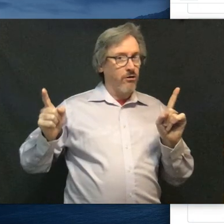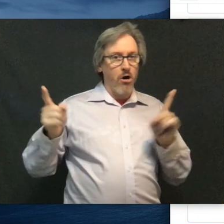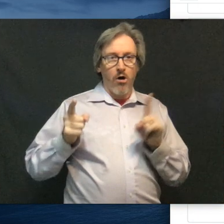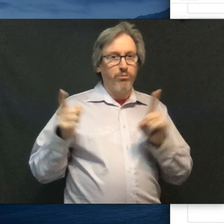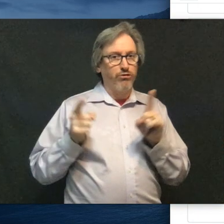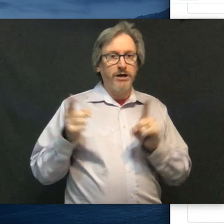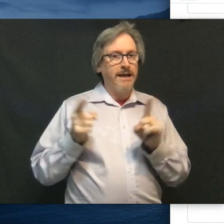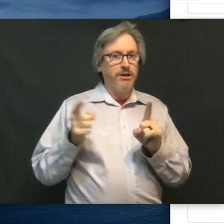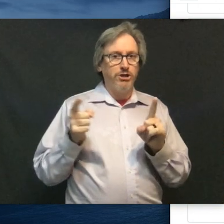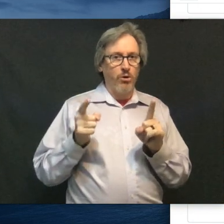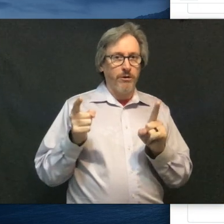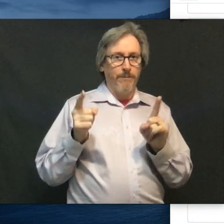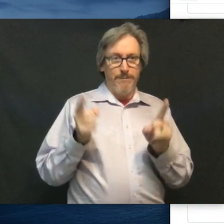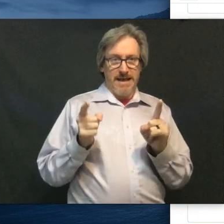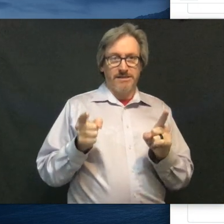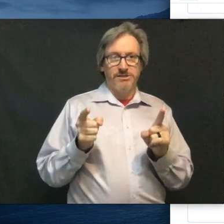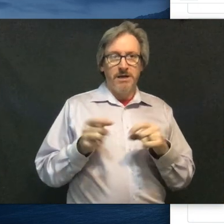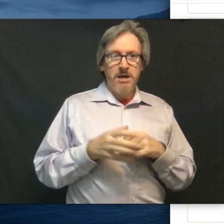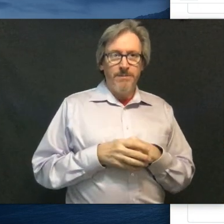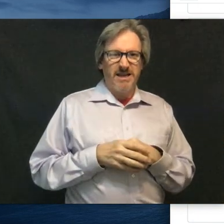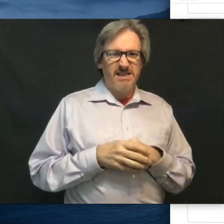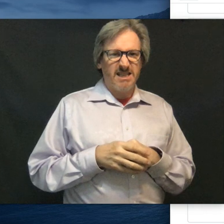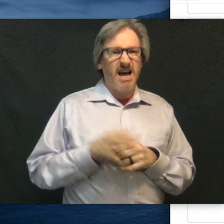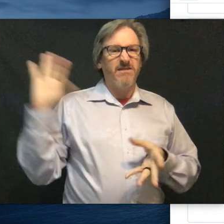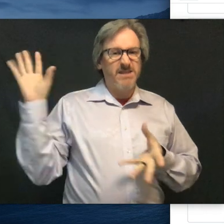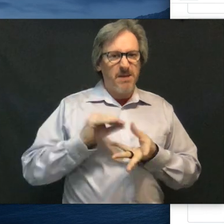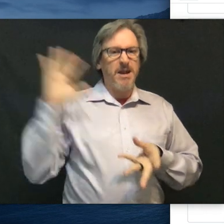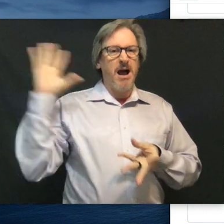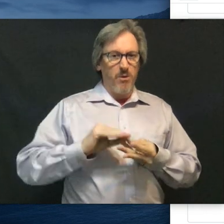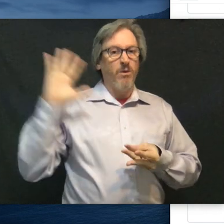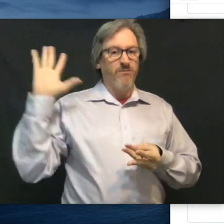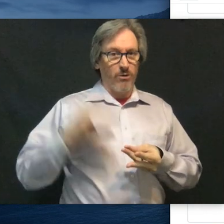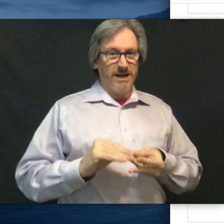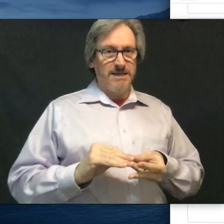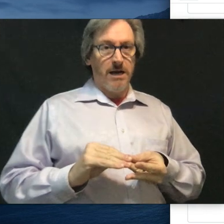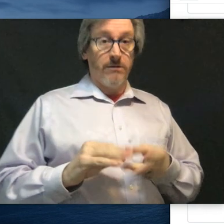4 and 5 are all pretty short bits because it's a lot of summing